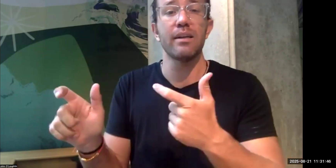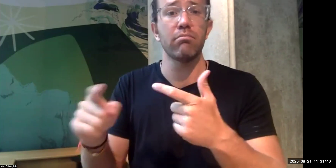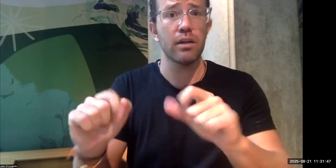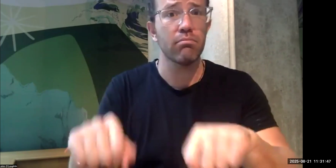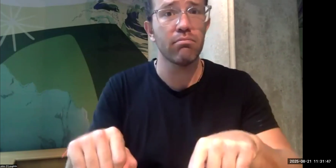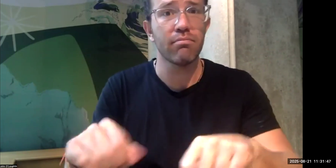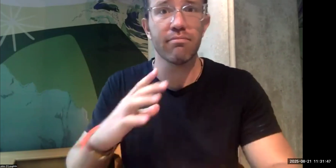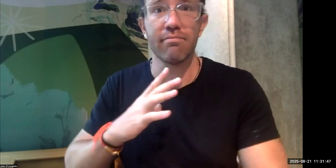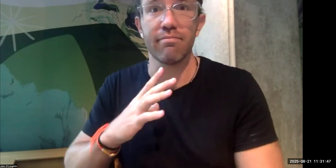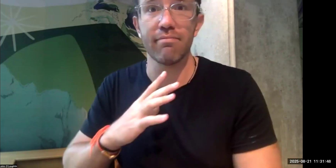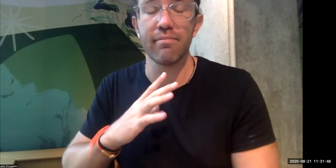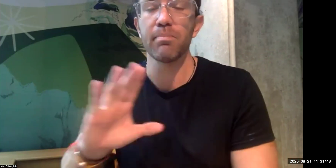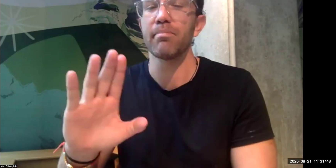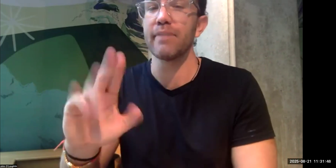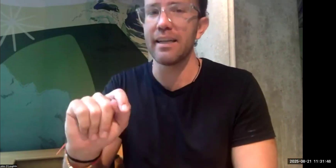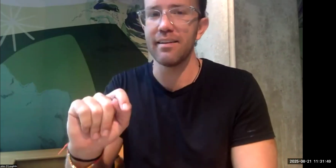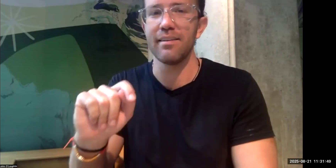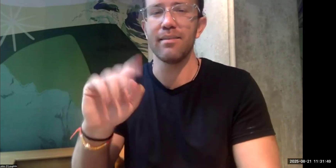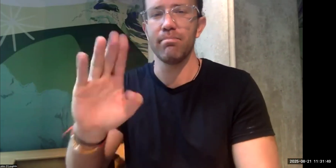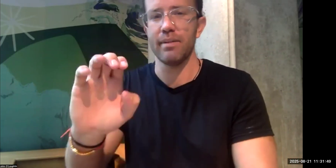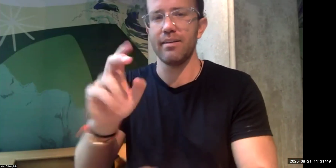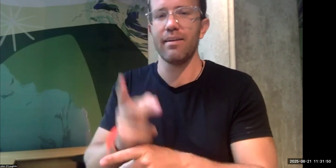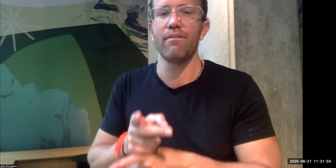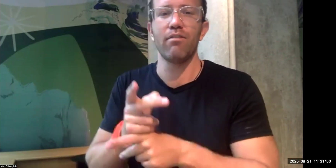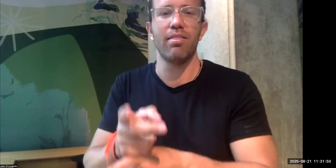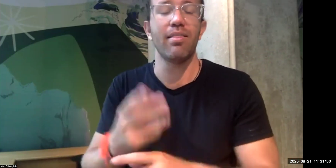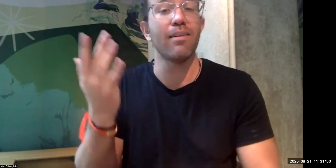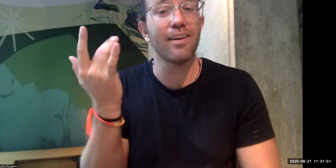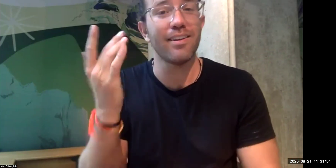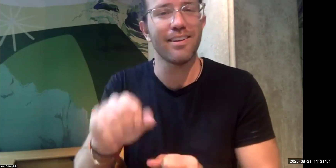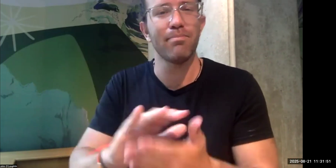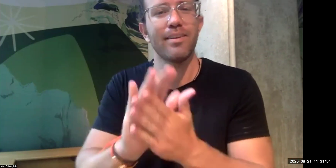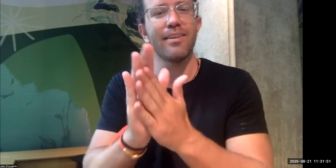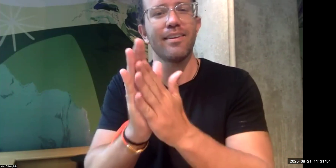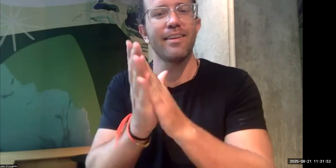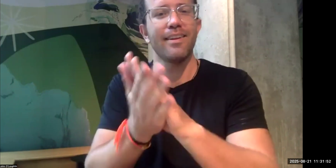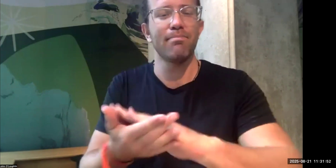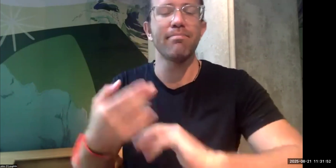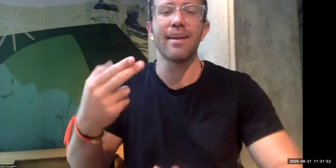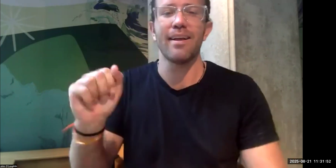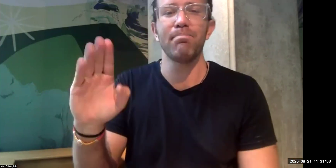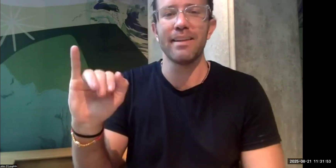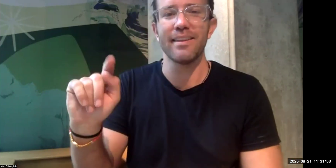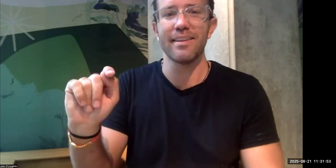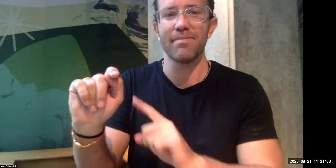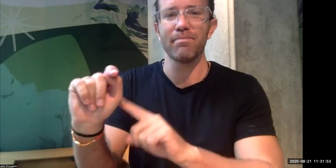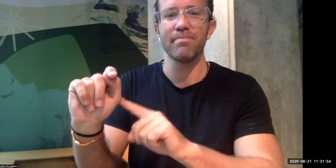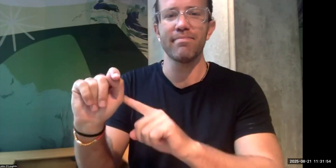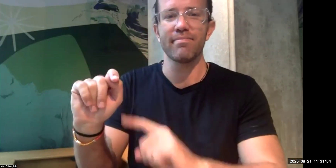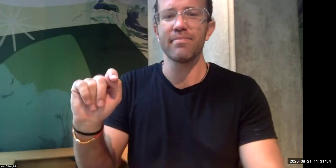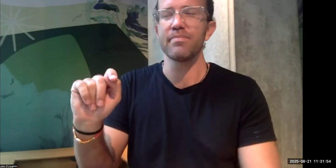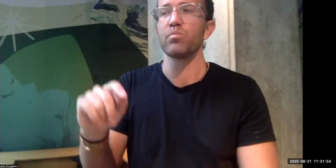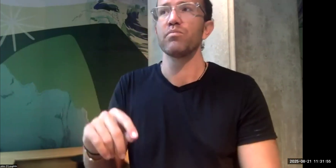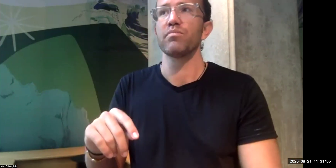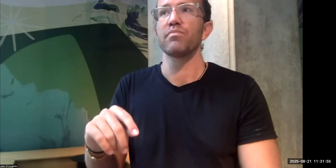you can adjust the video speed, but be careful. The reason is